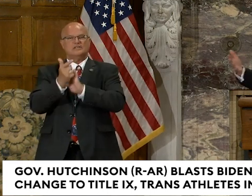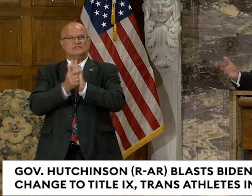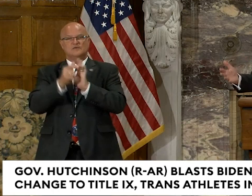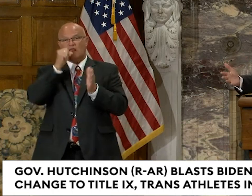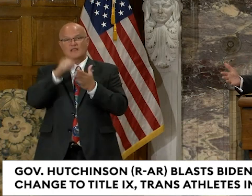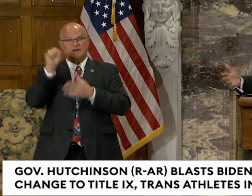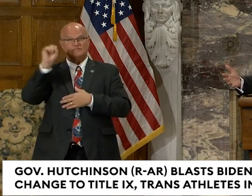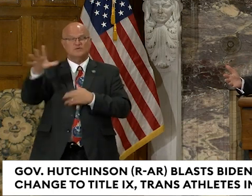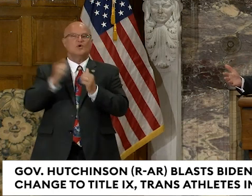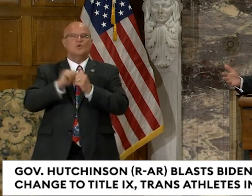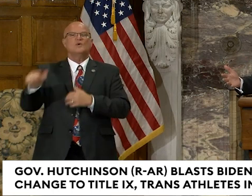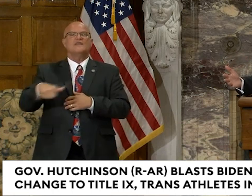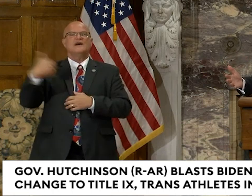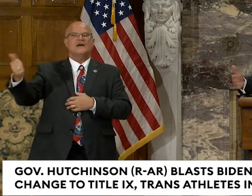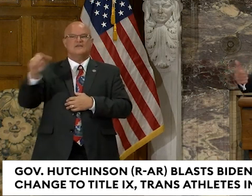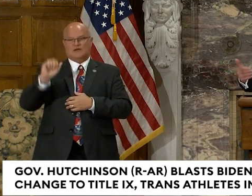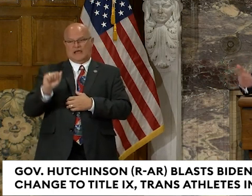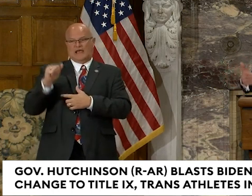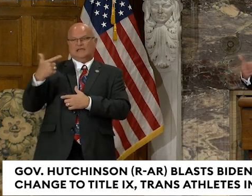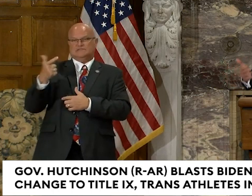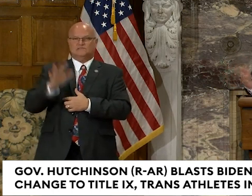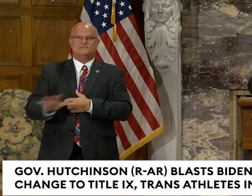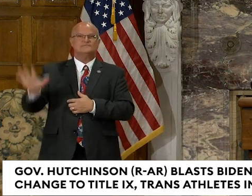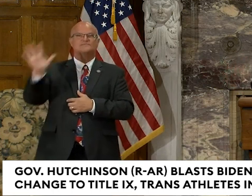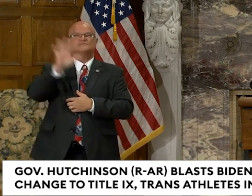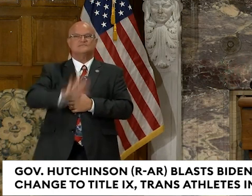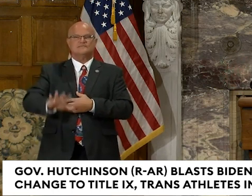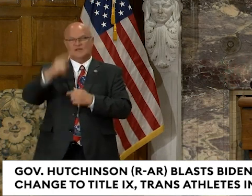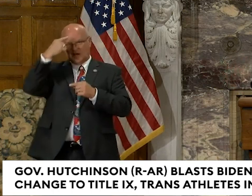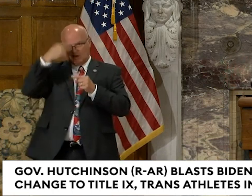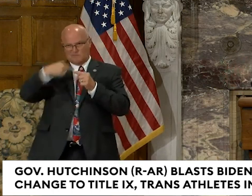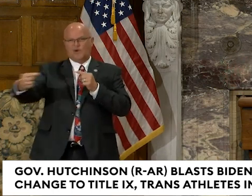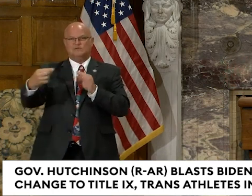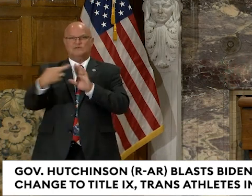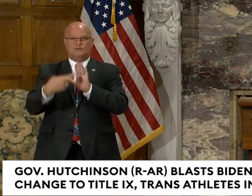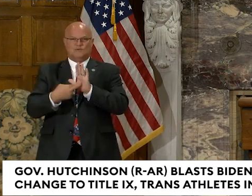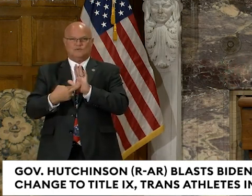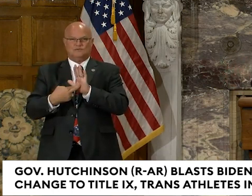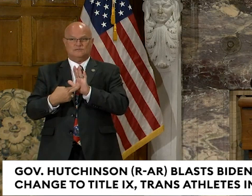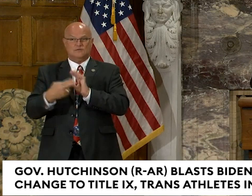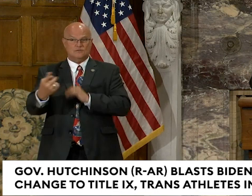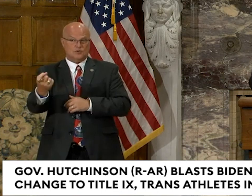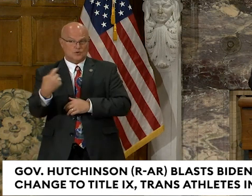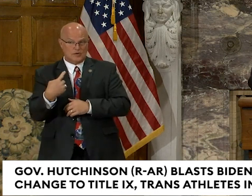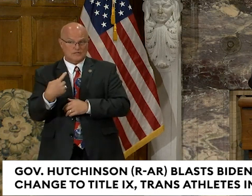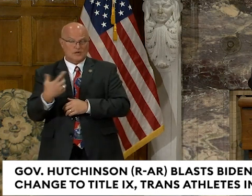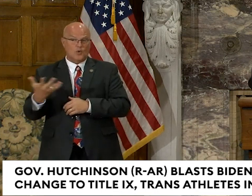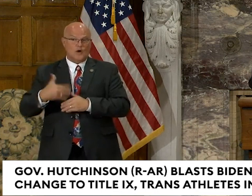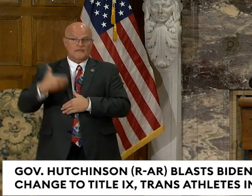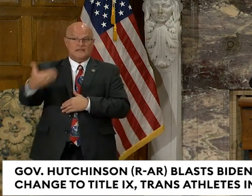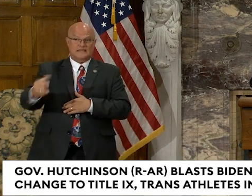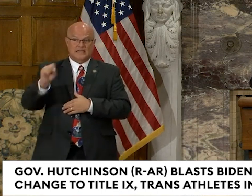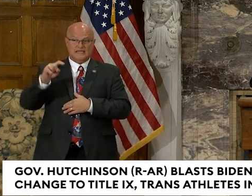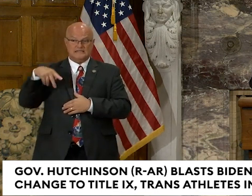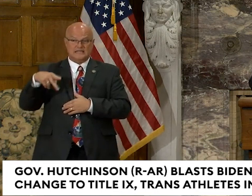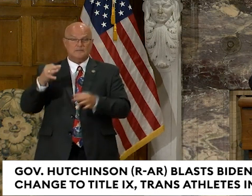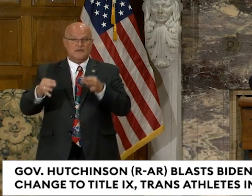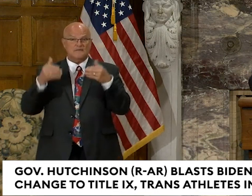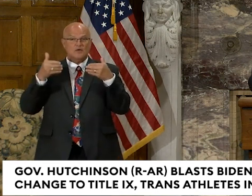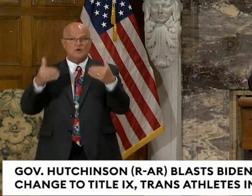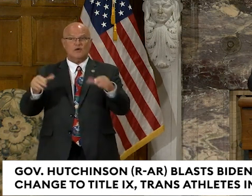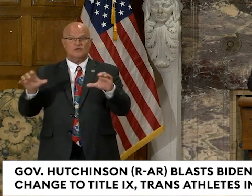letter with other AGs opposing the proposed rules. Your question is, what's the next step if they